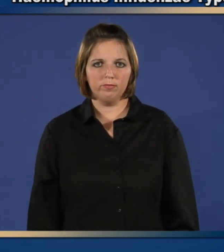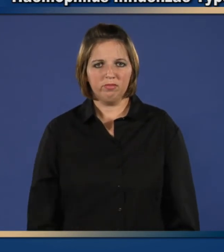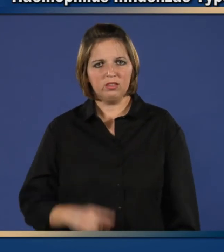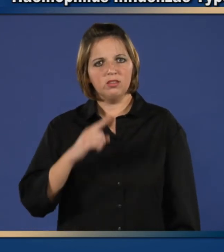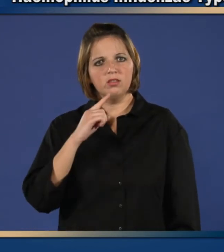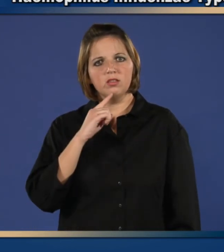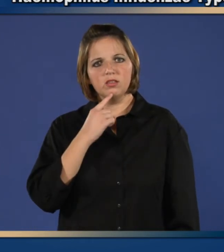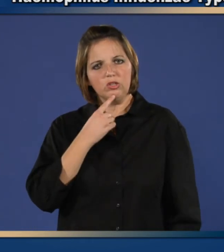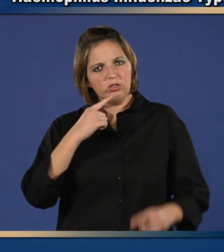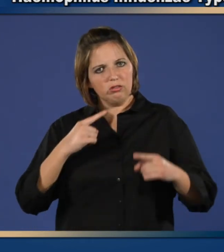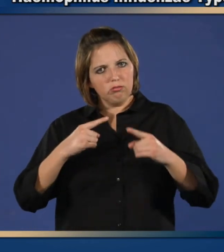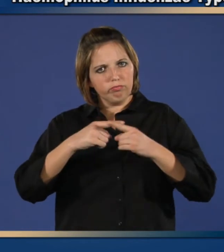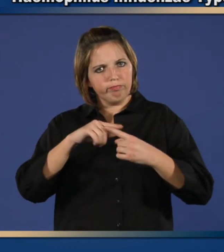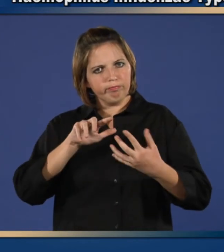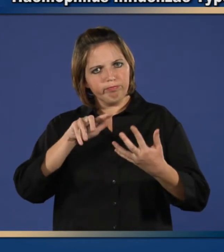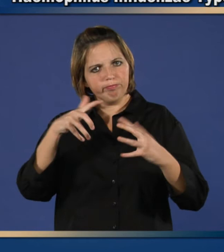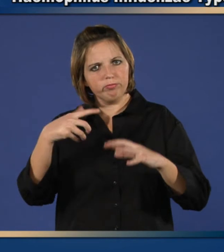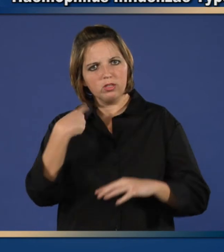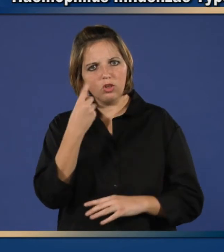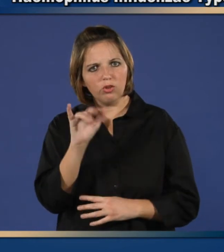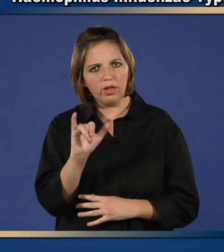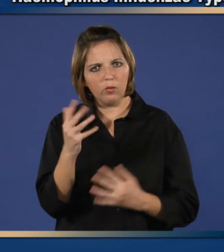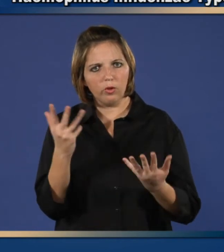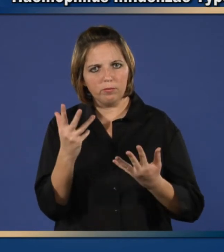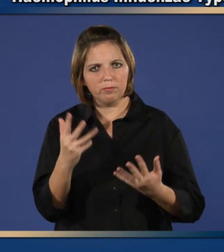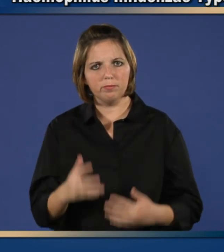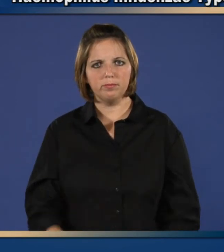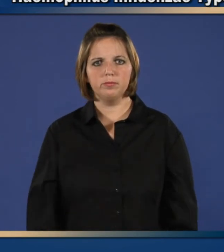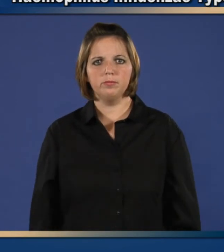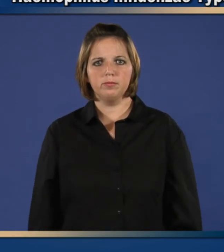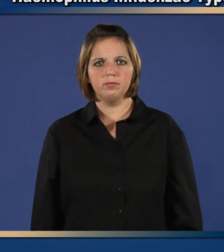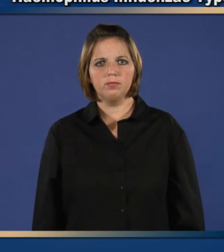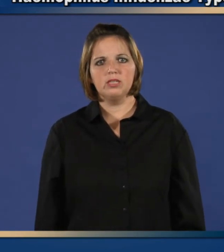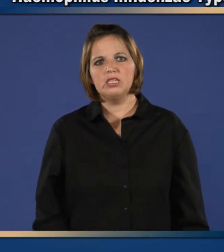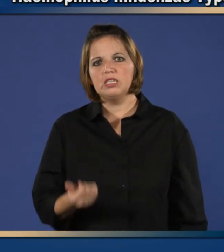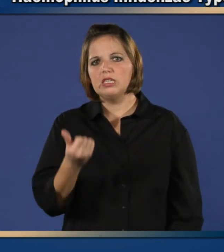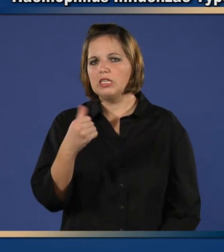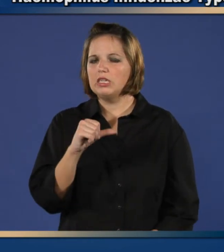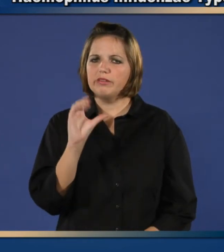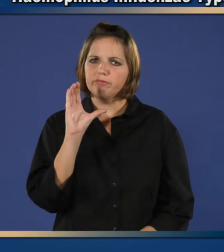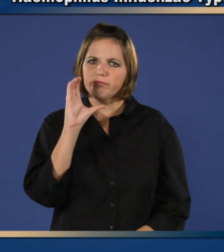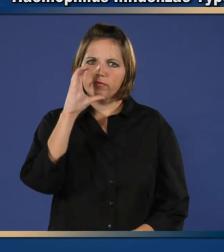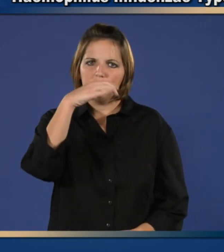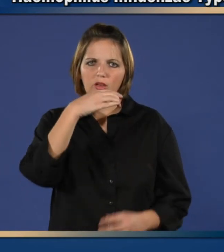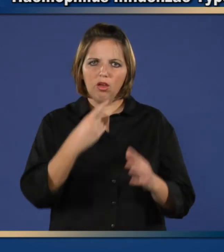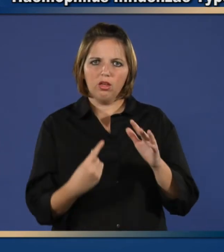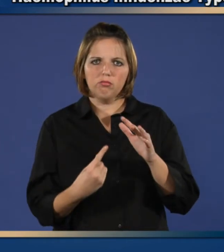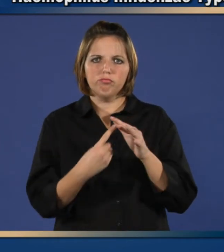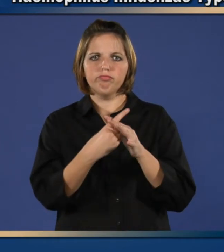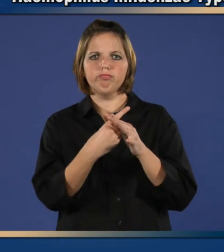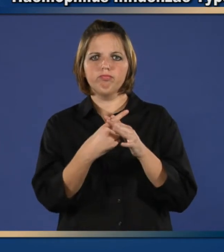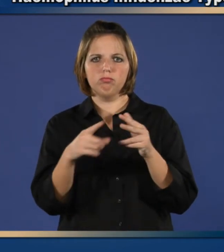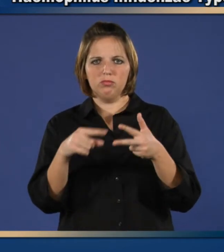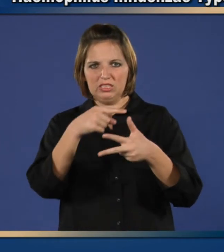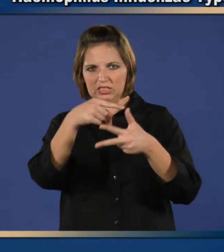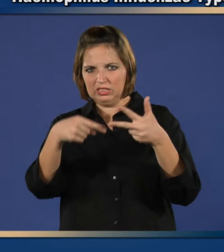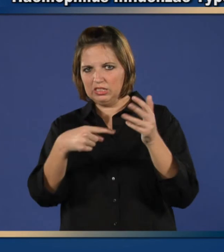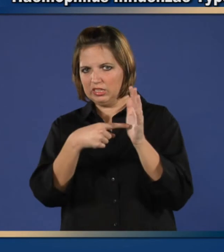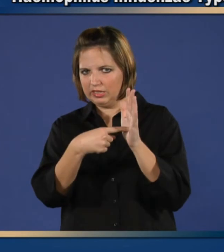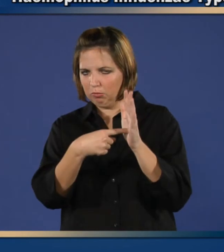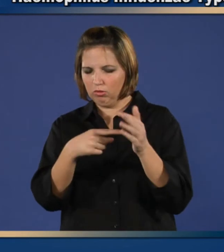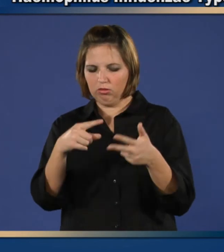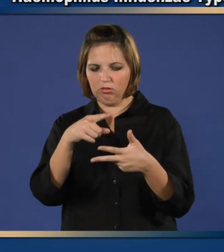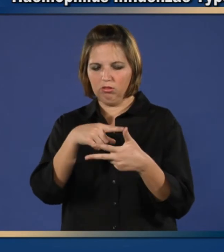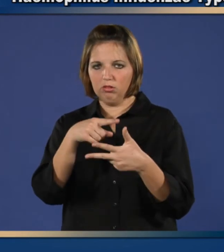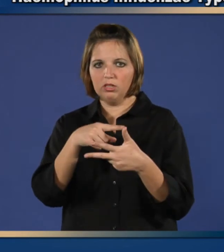What should I look for? Any unusual condition, such as a serious allergic reaction, high fever, or